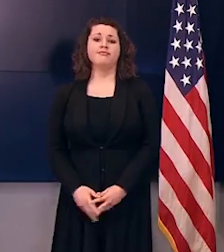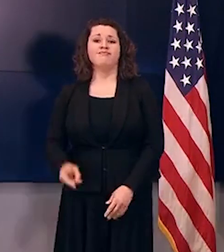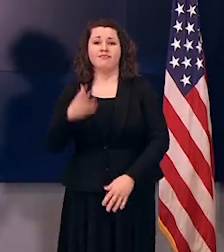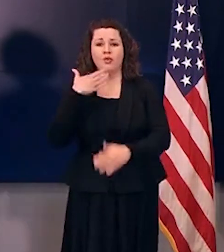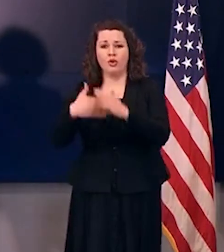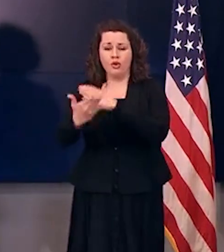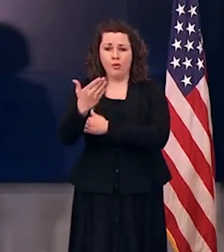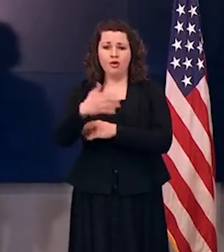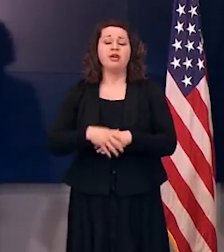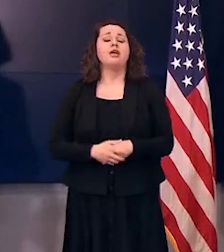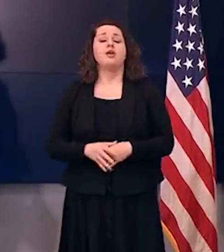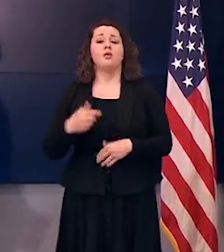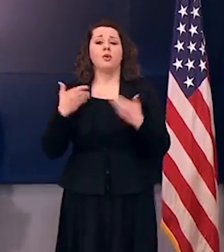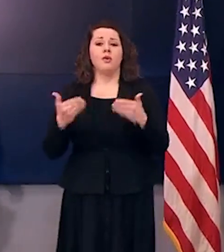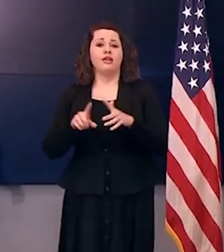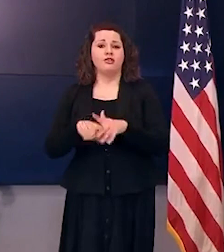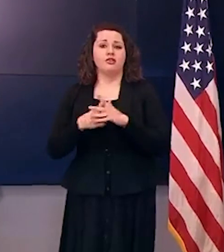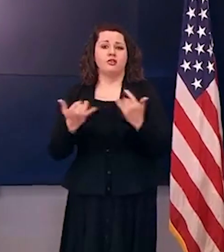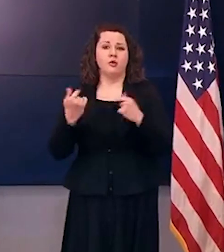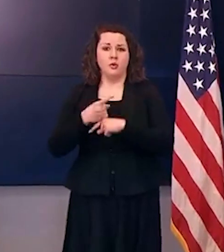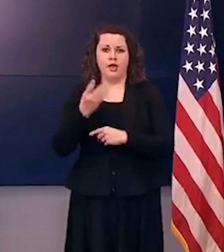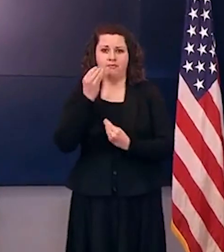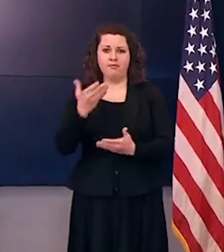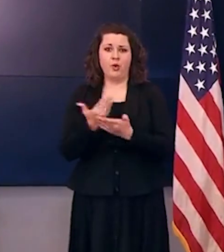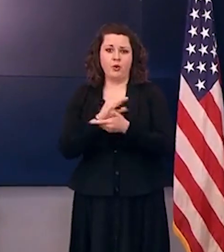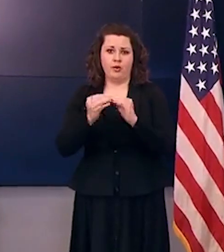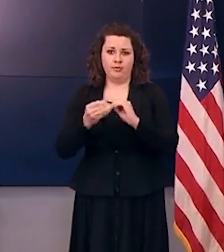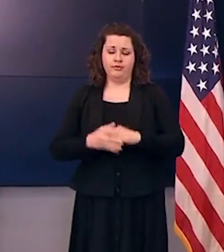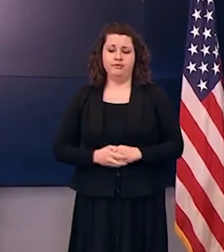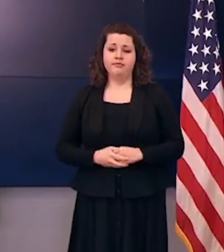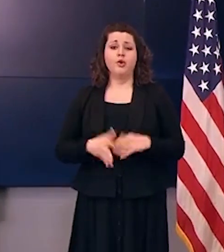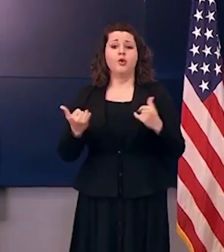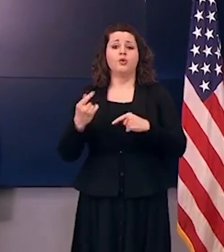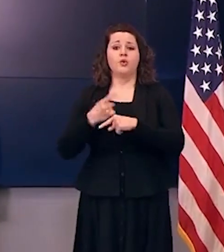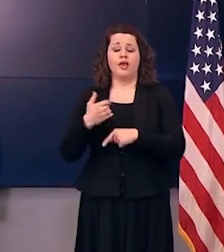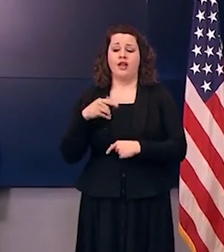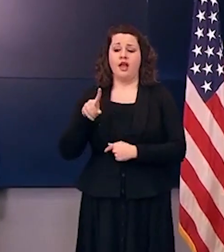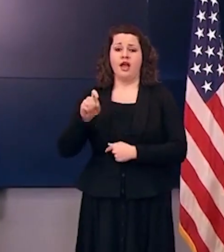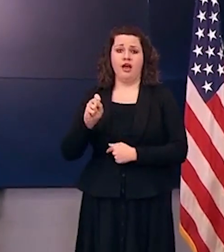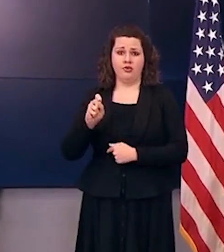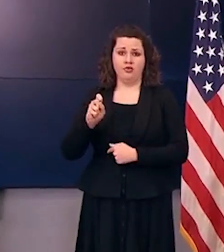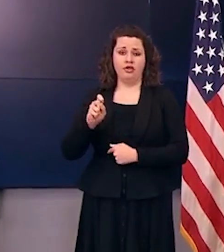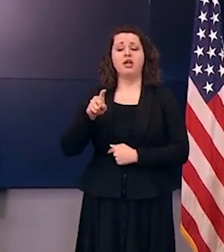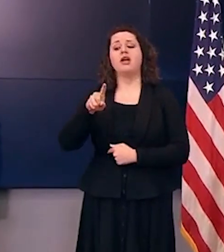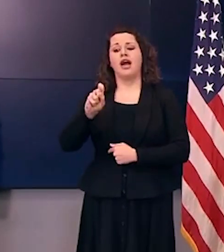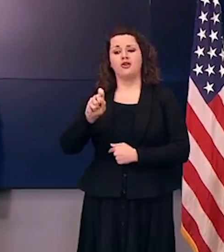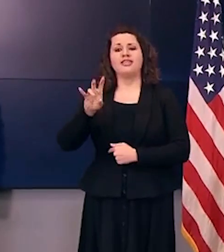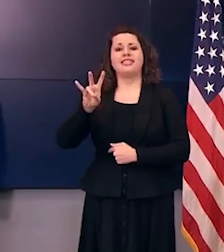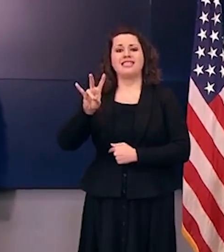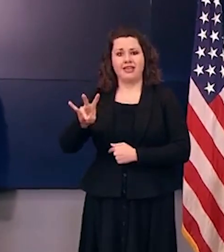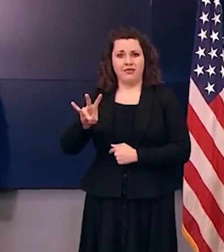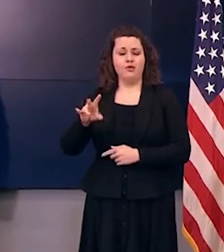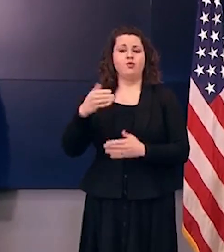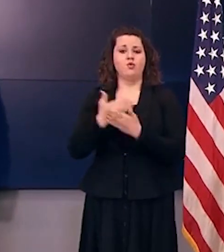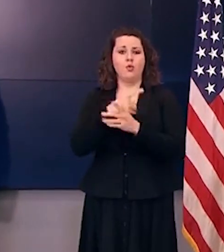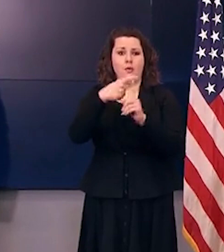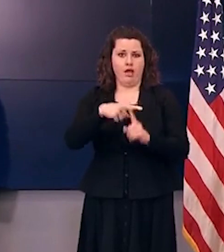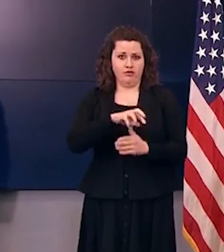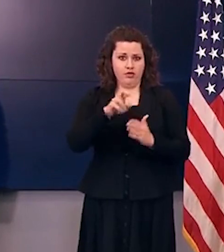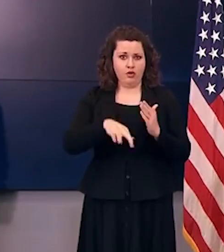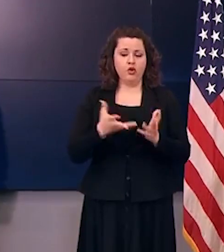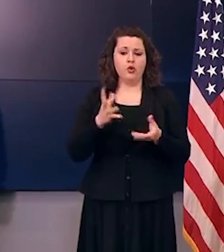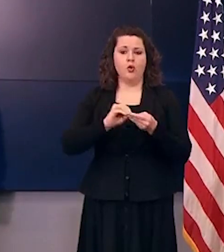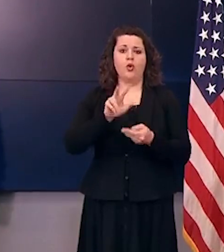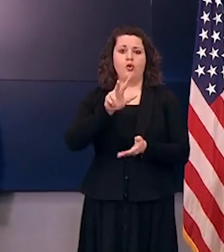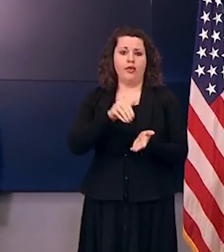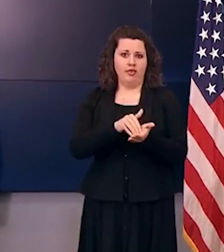Well, good morning. We'll go ahead and get started with an update on the numbers. Today, we had 107 new positive cases for a total